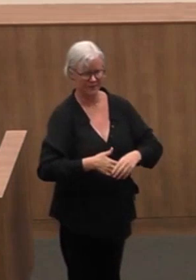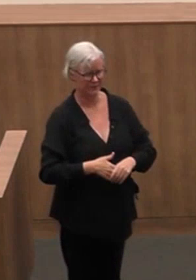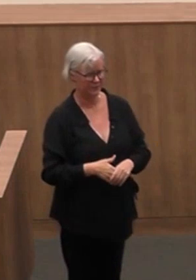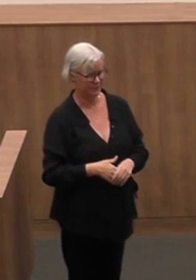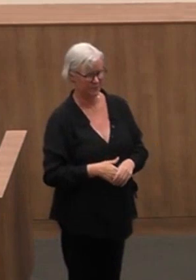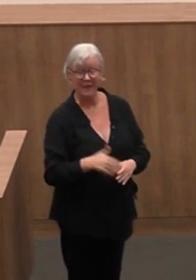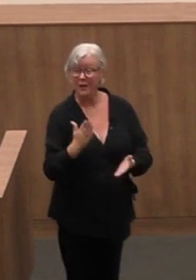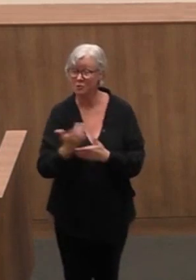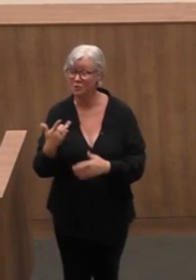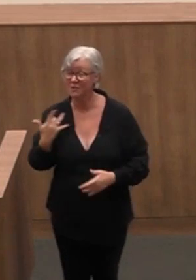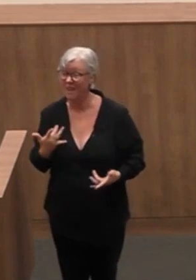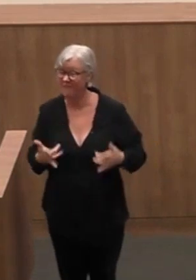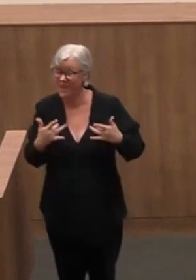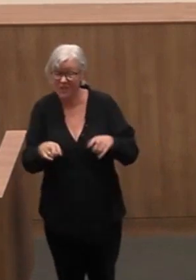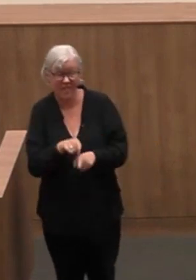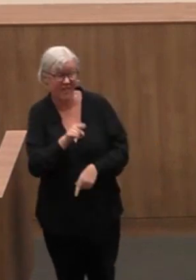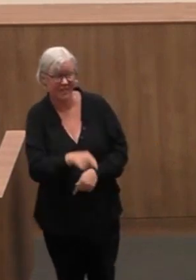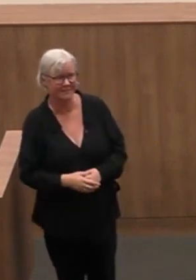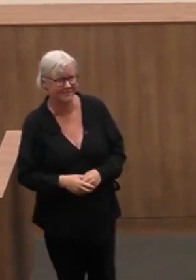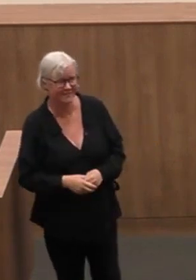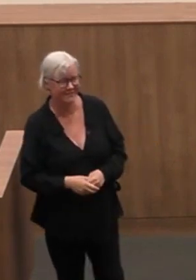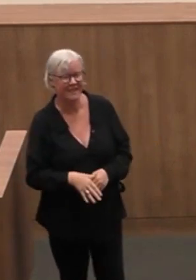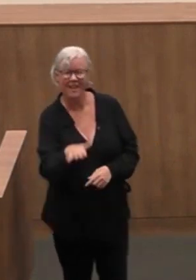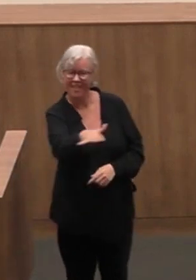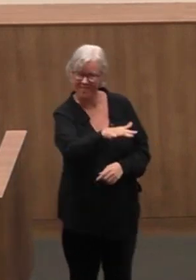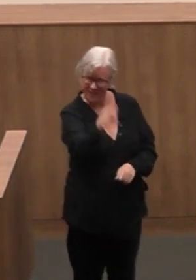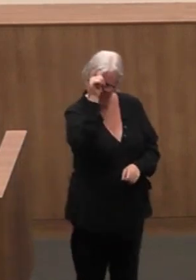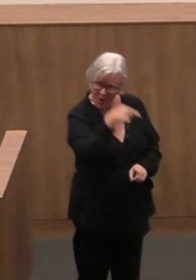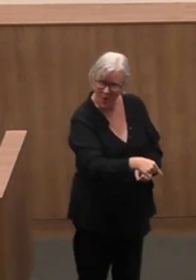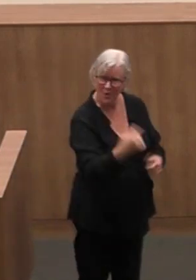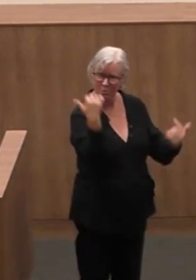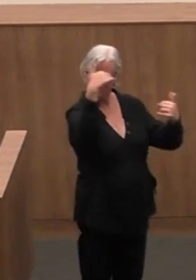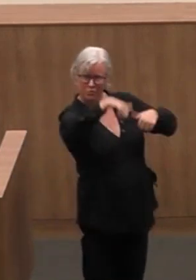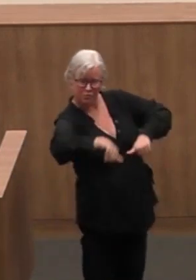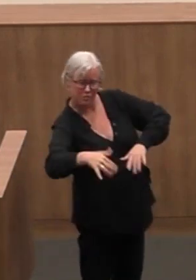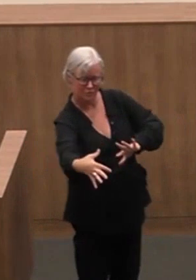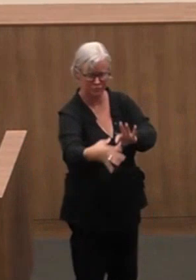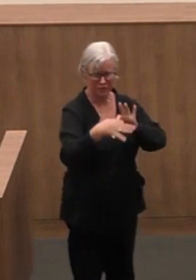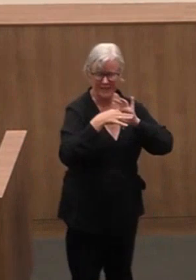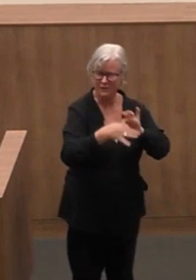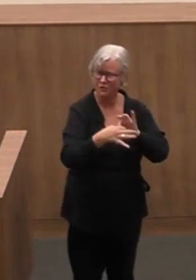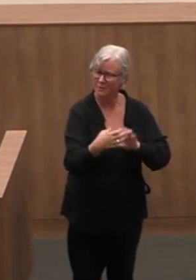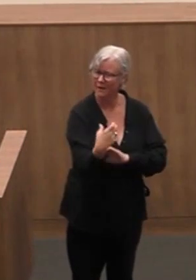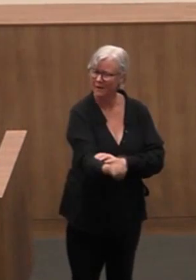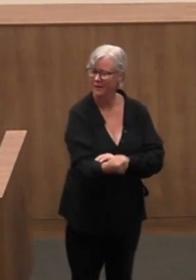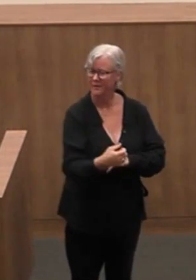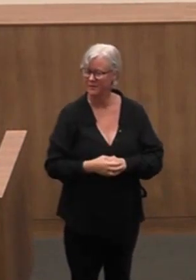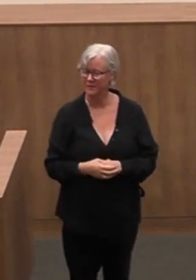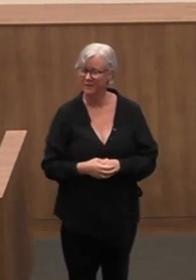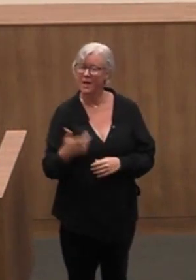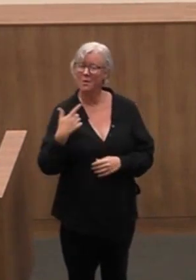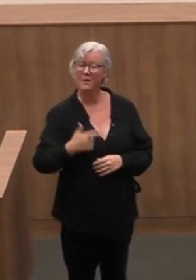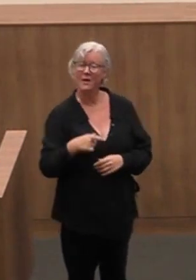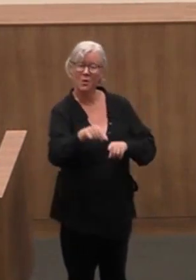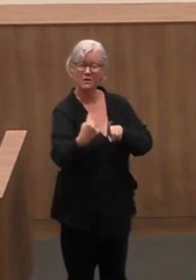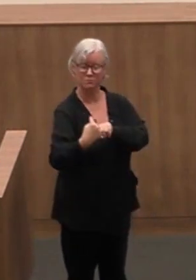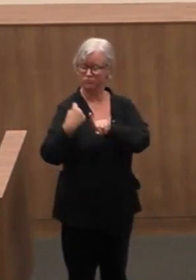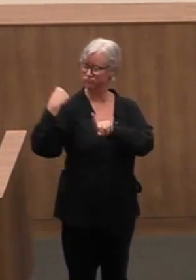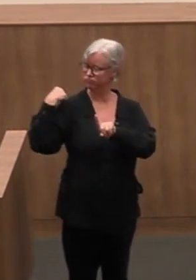happening in real life, does it? Those people, they know that person, it's relational, and because of that